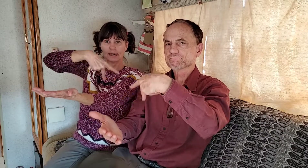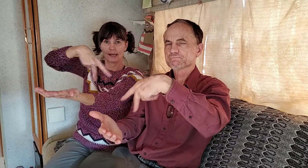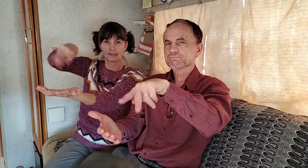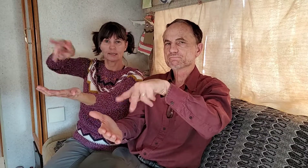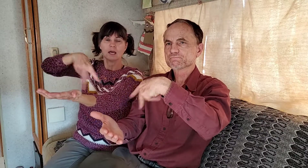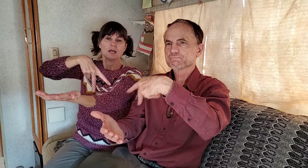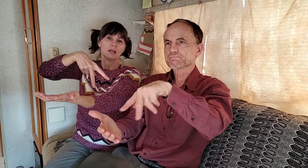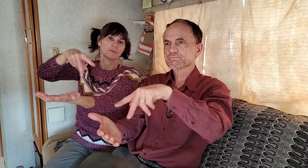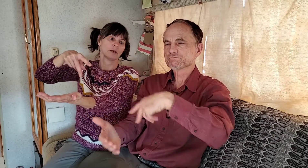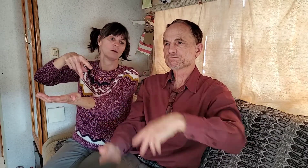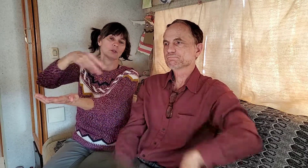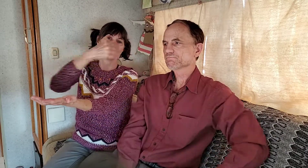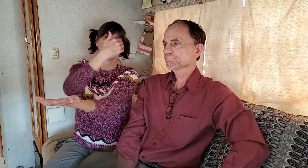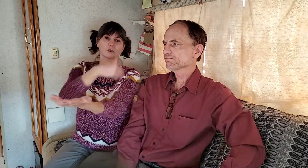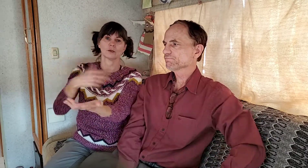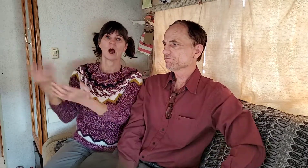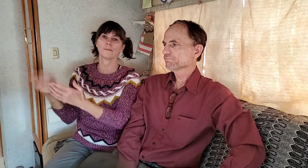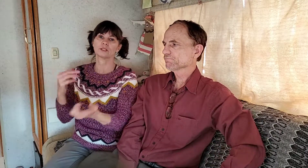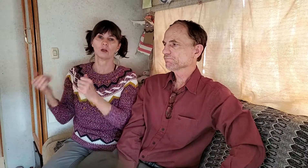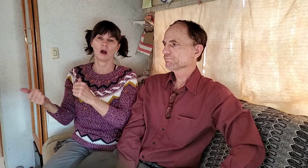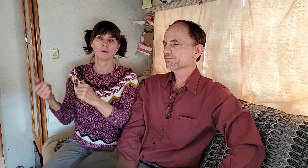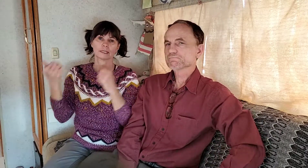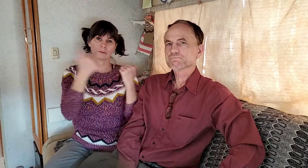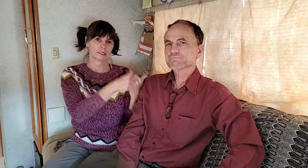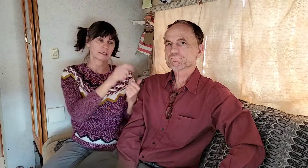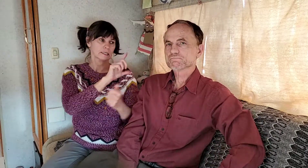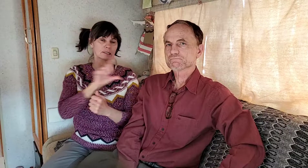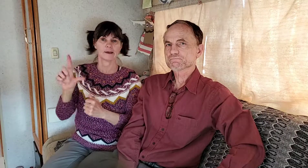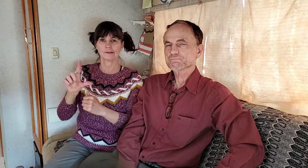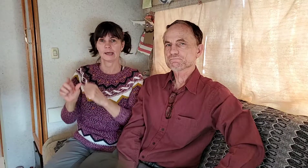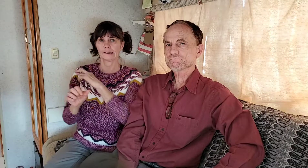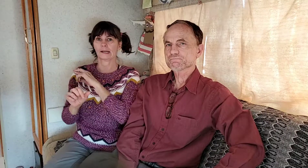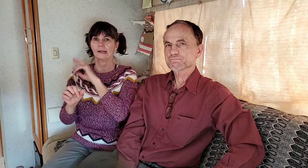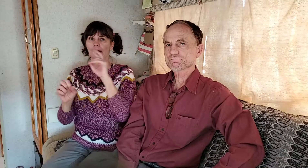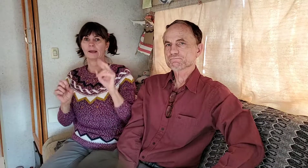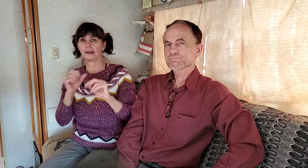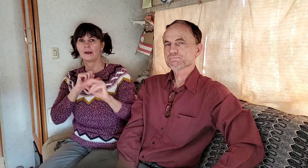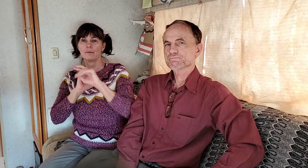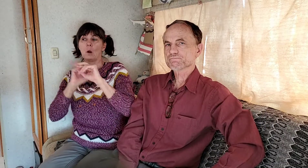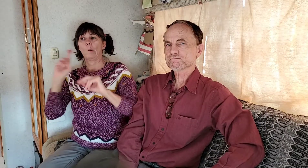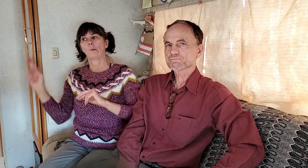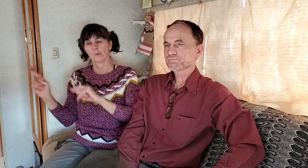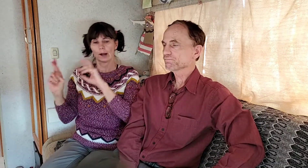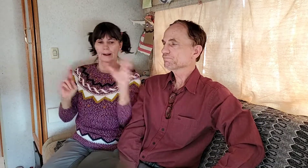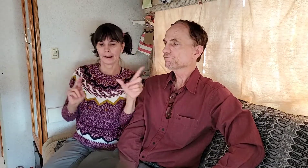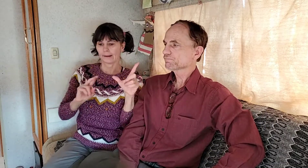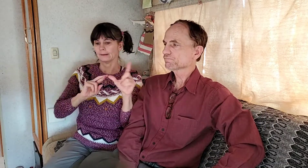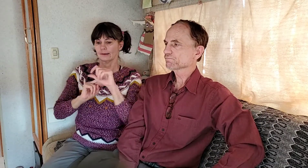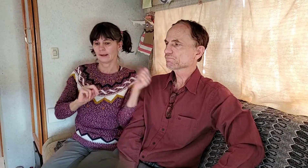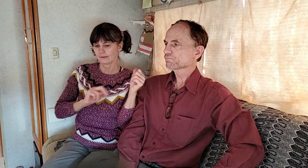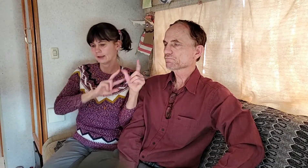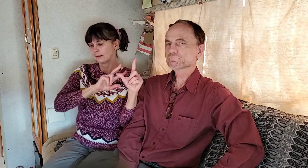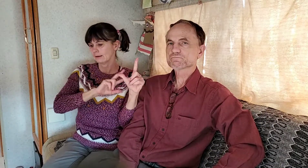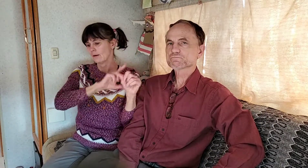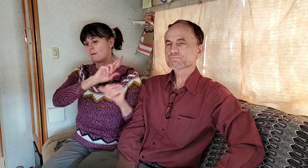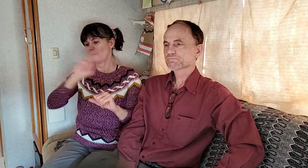dance. Now you might notice too, we're doing opposite arms. That's because he's left-handed and I am right-handed. Left-handed,